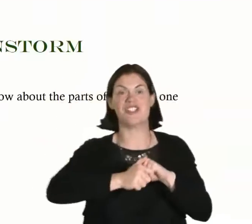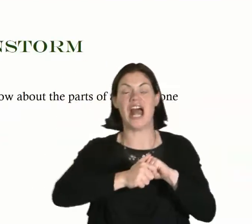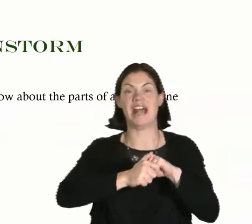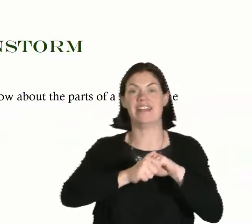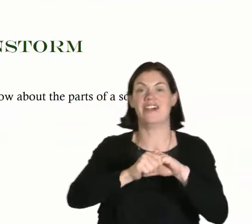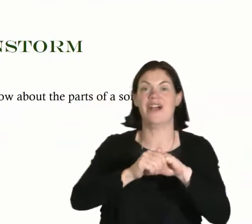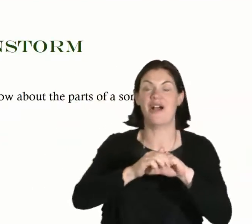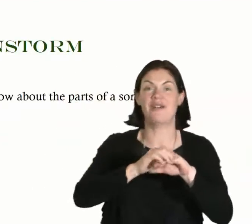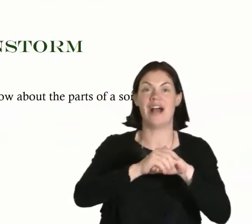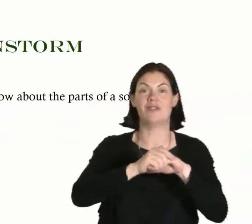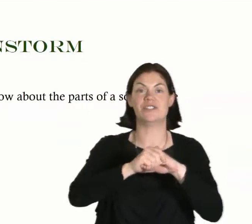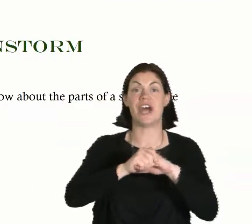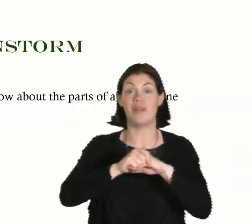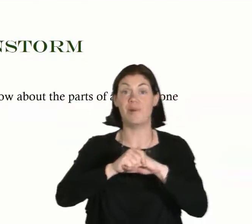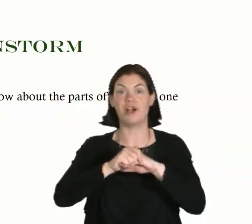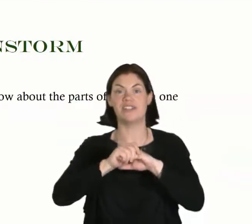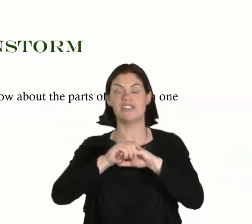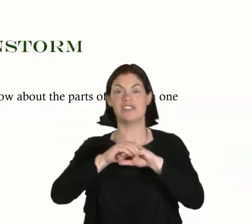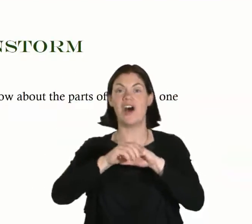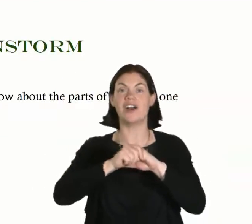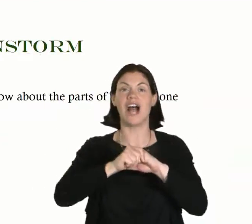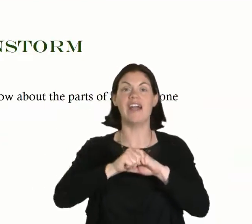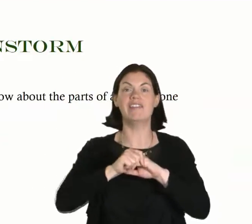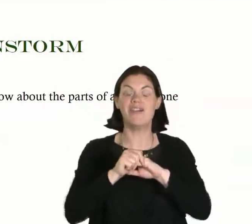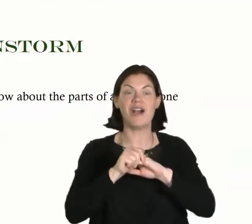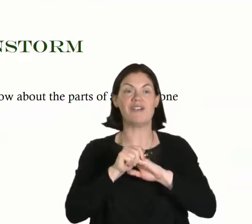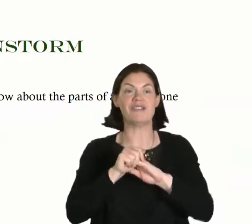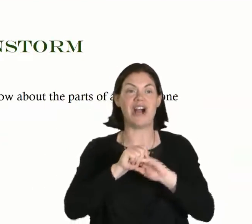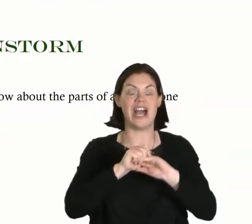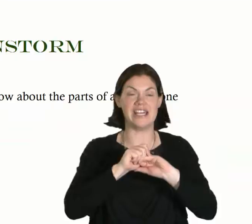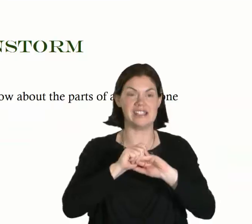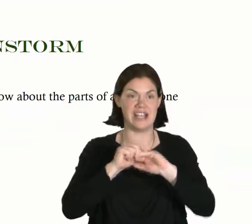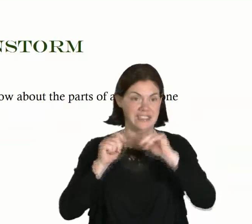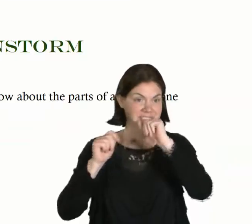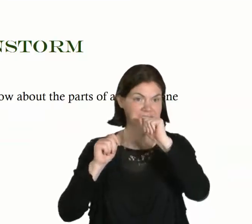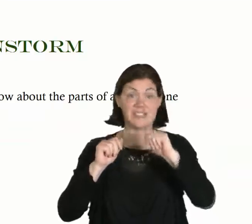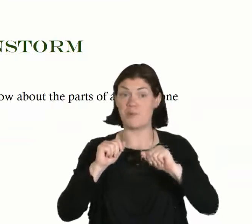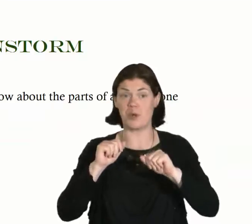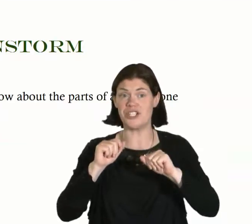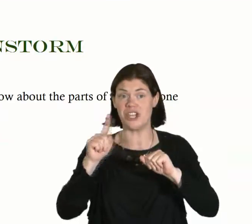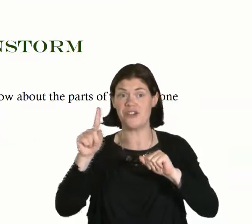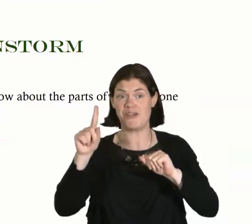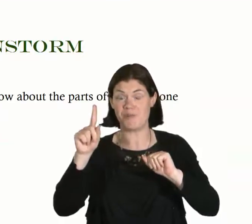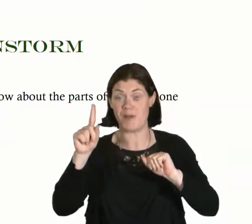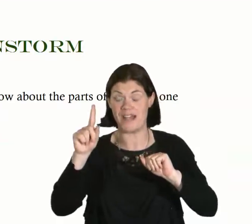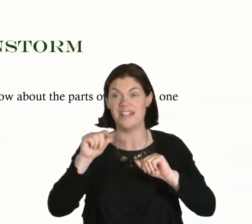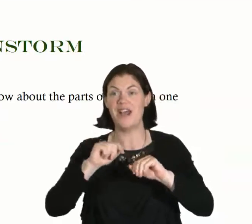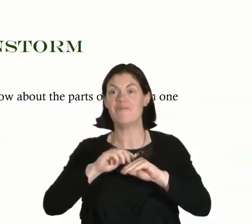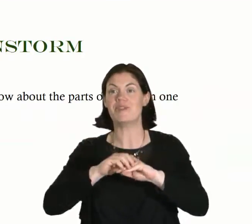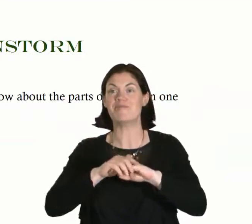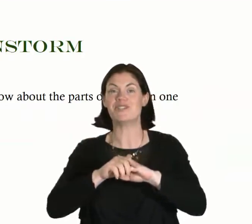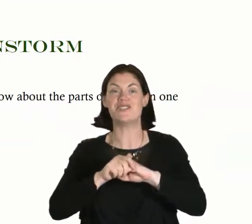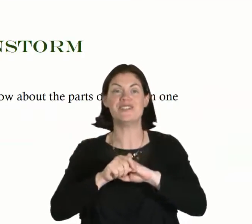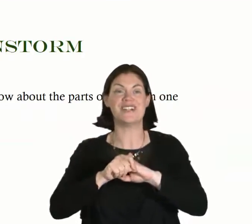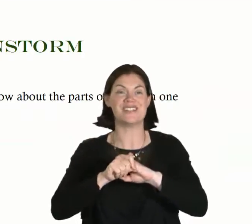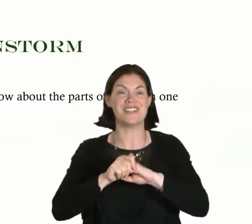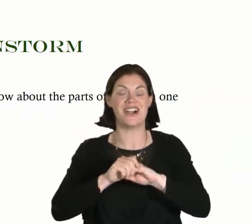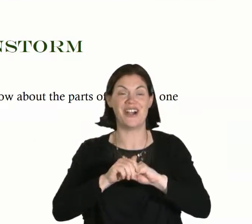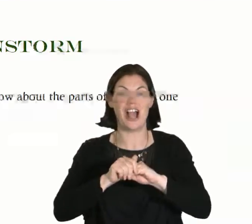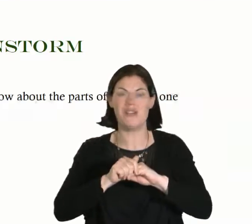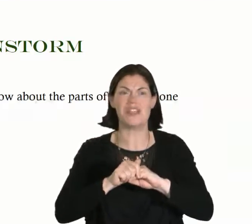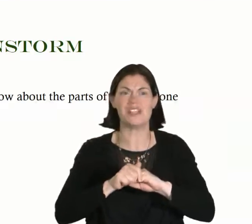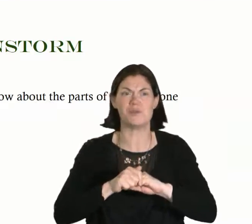guys' chat there around the parts of the song, I love how you guys support each other, number one. But number two, you